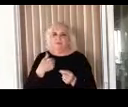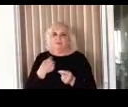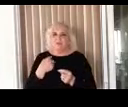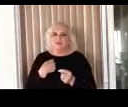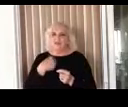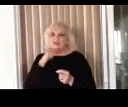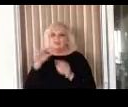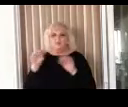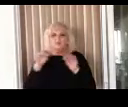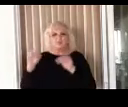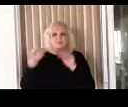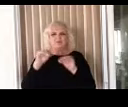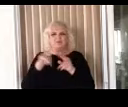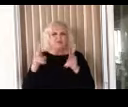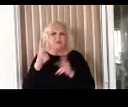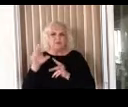well.